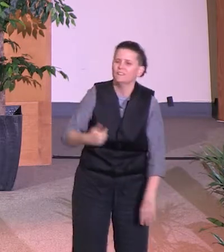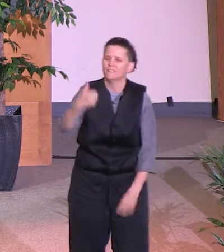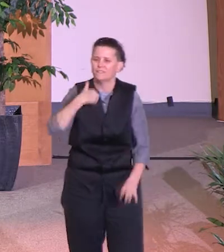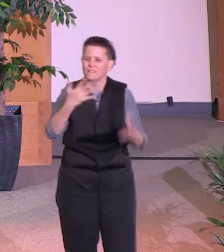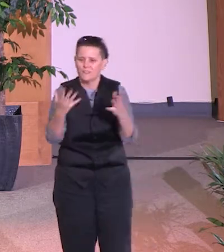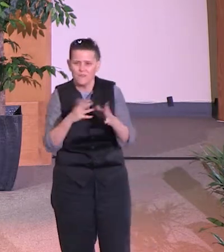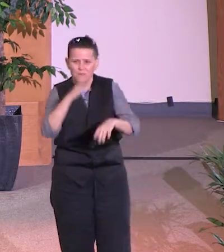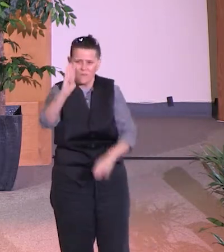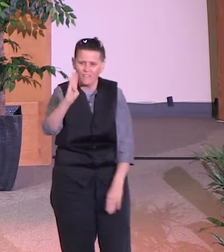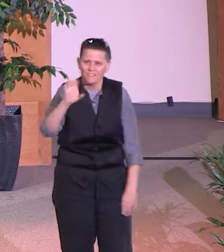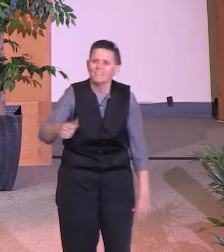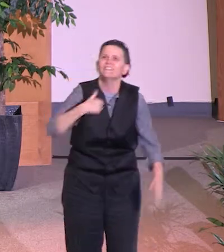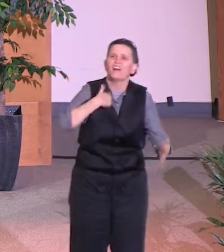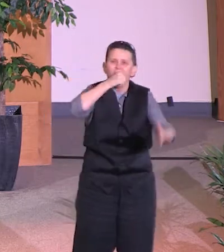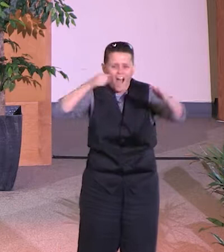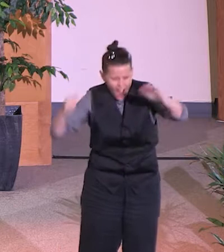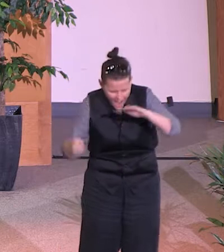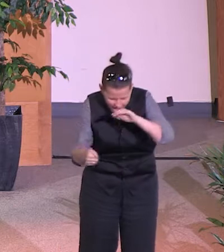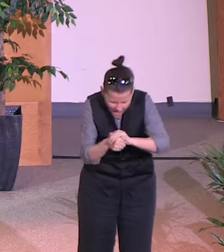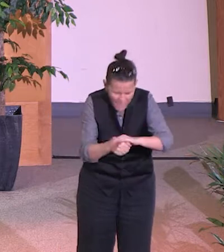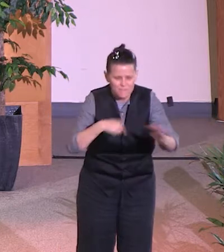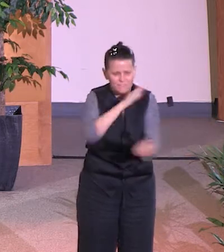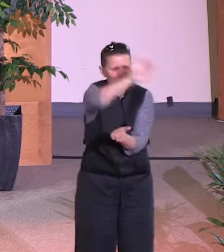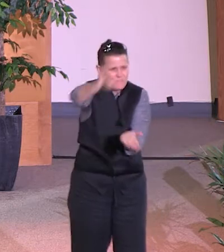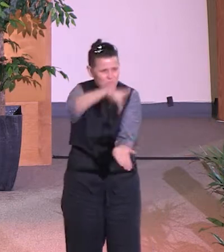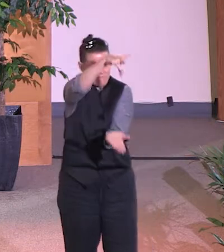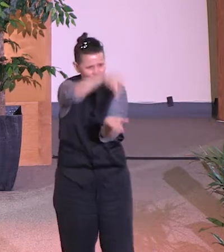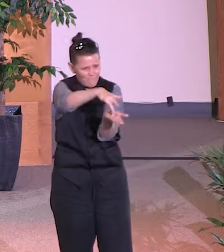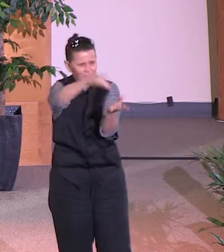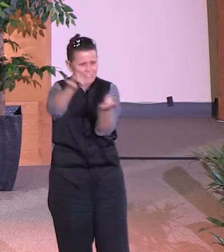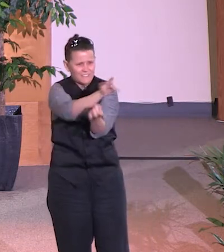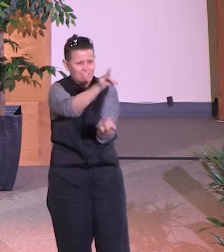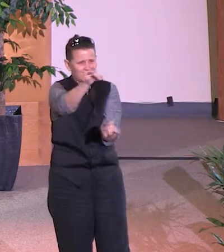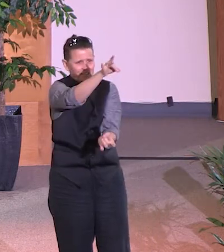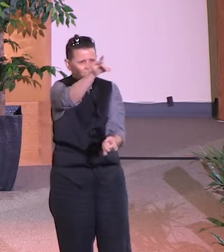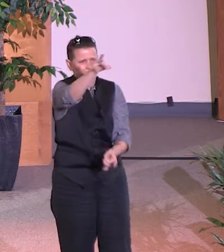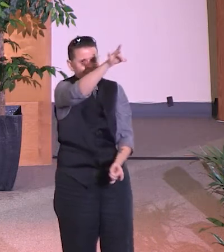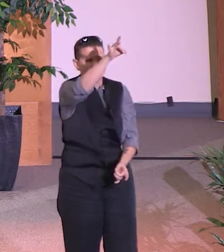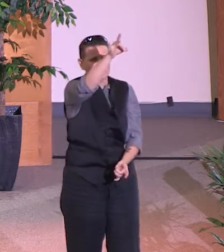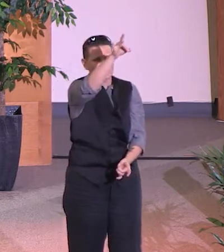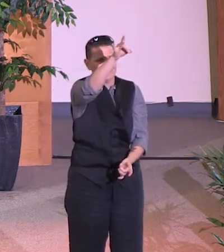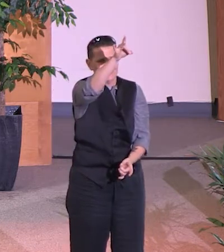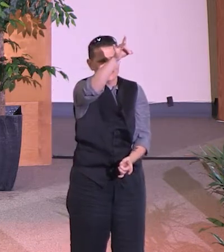middle. Hold me Smack dab in the middle of the Spirit